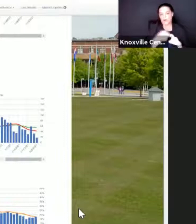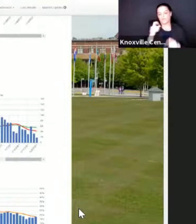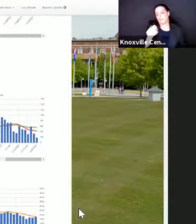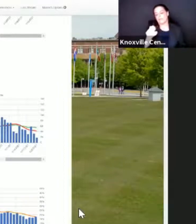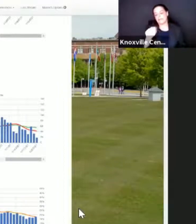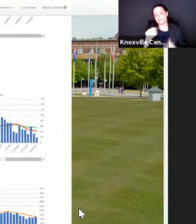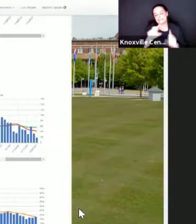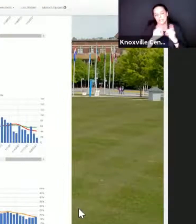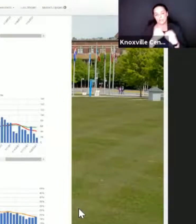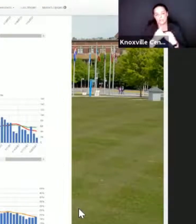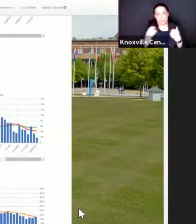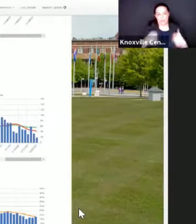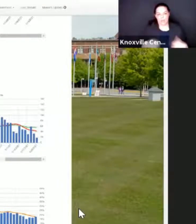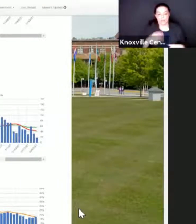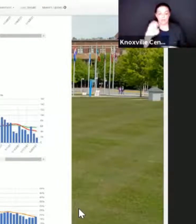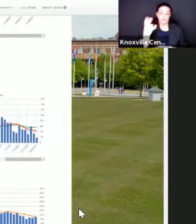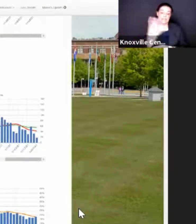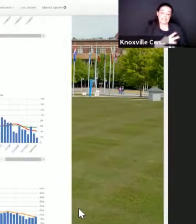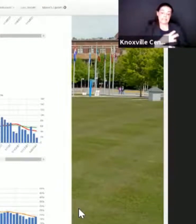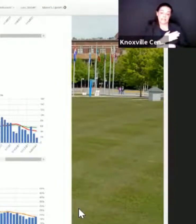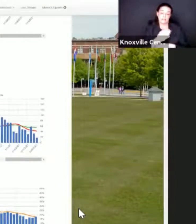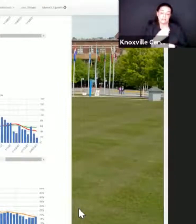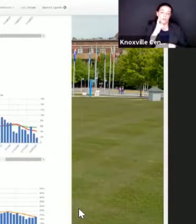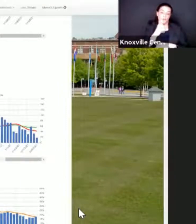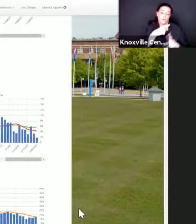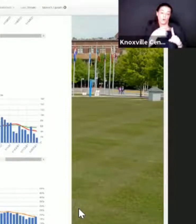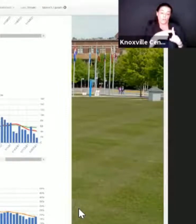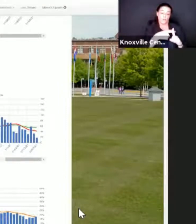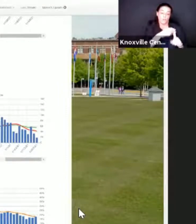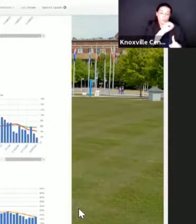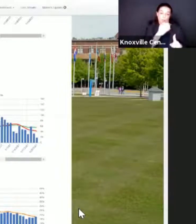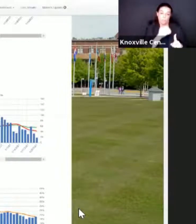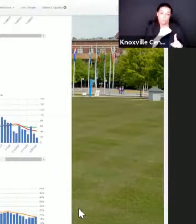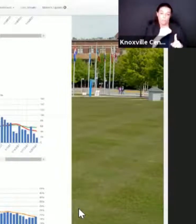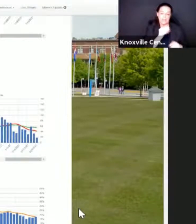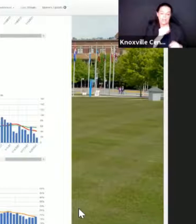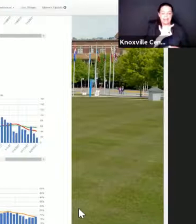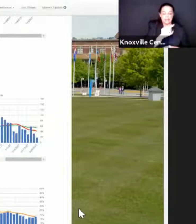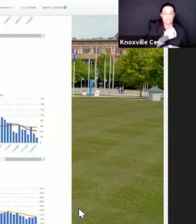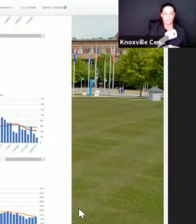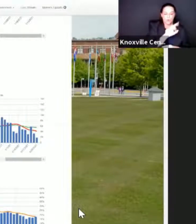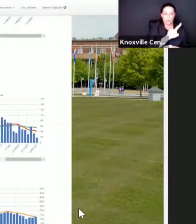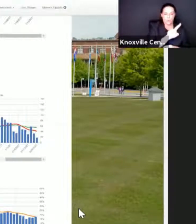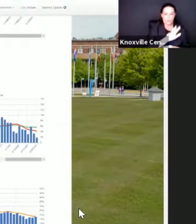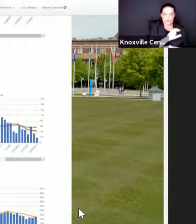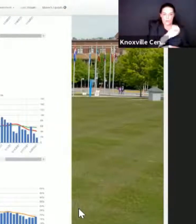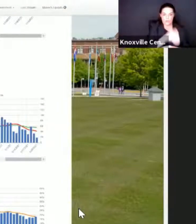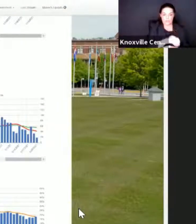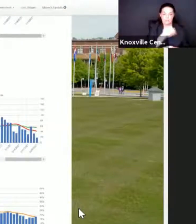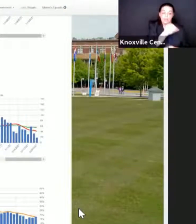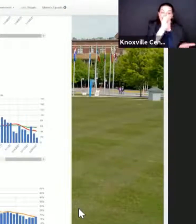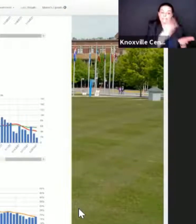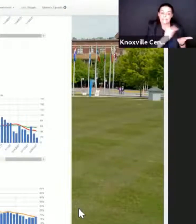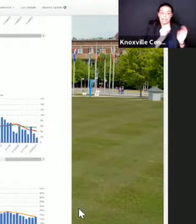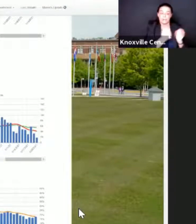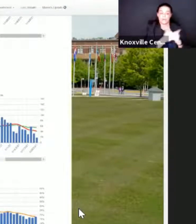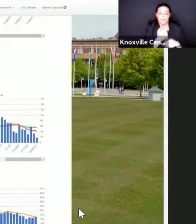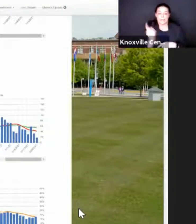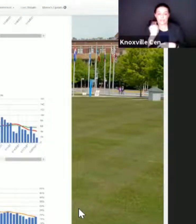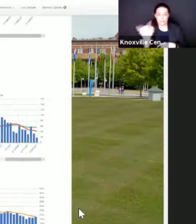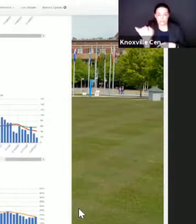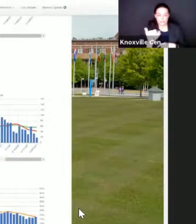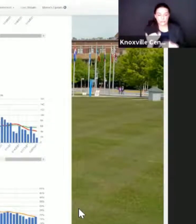and the 7-day average for percent positive in Knox County is 18.13%, which is down from last week as well. And I'll now